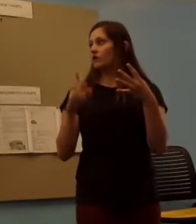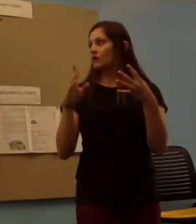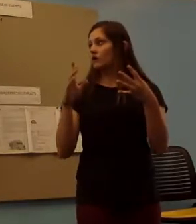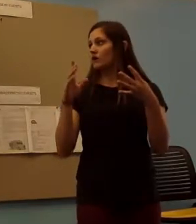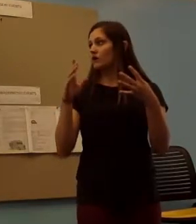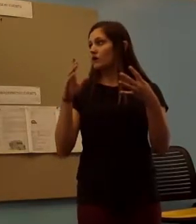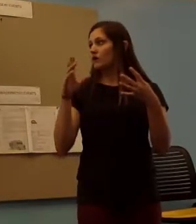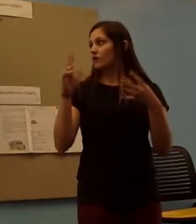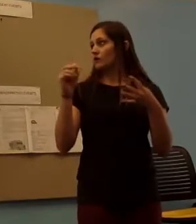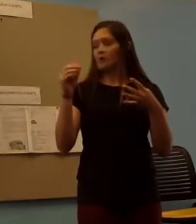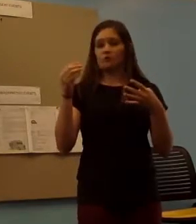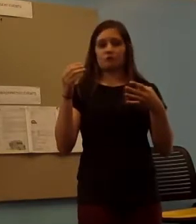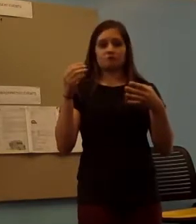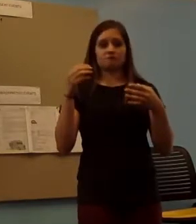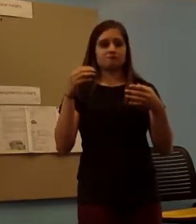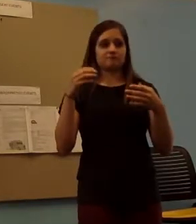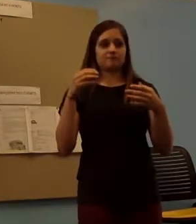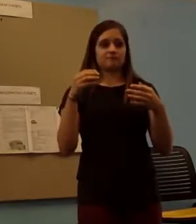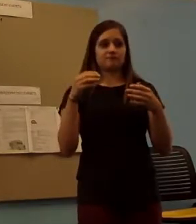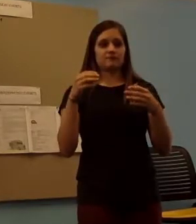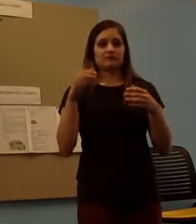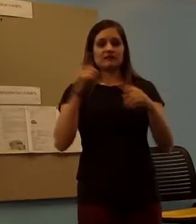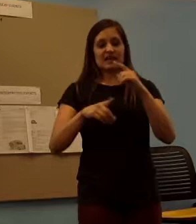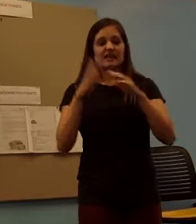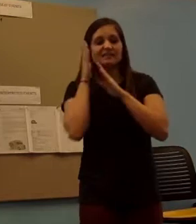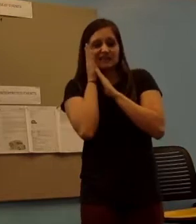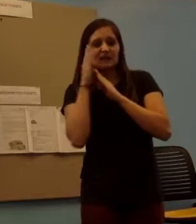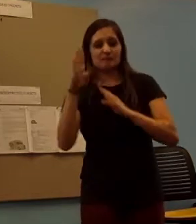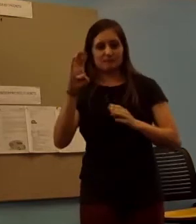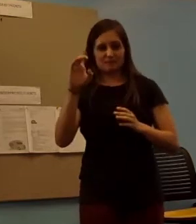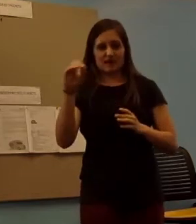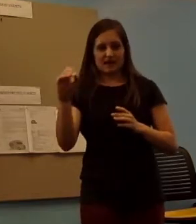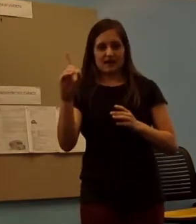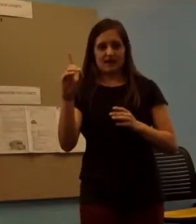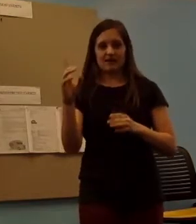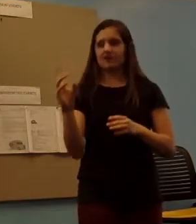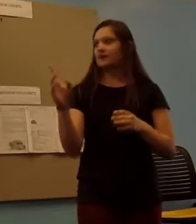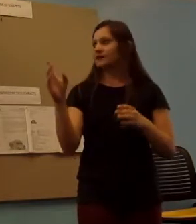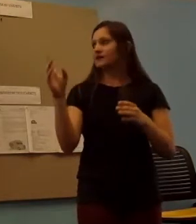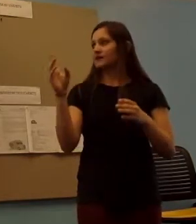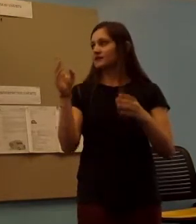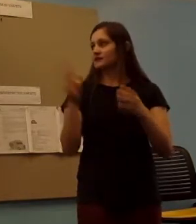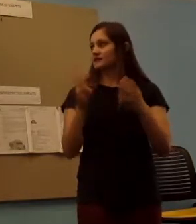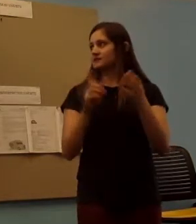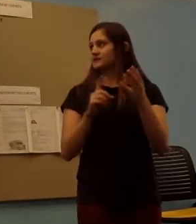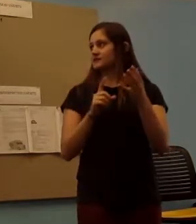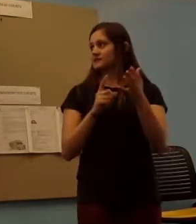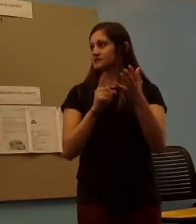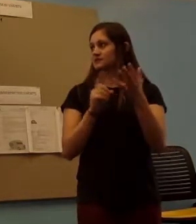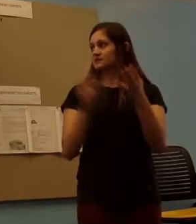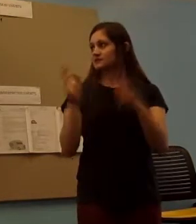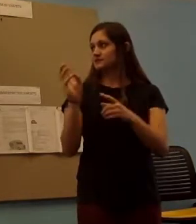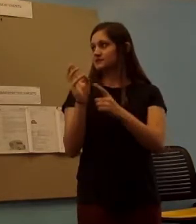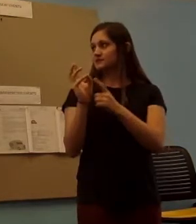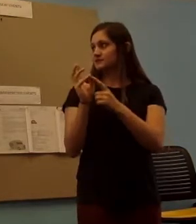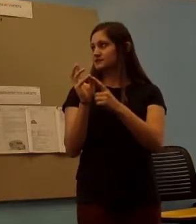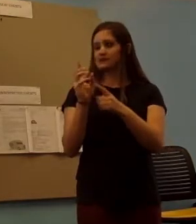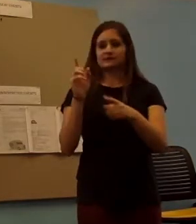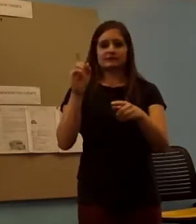I would struggle with that one. The 6th one, no animal shall kill any other animal. And the last one being,